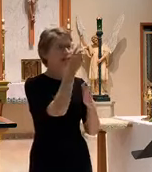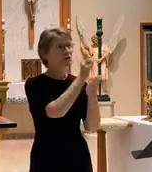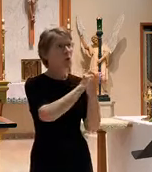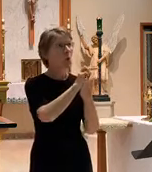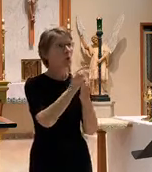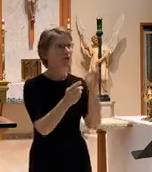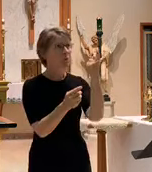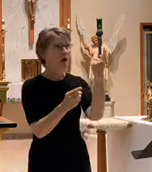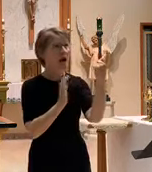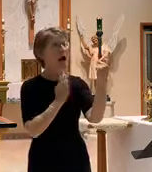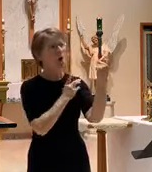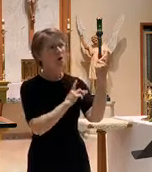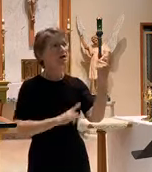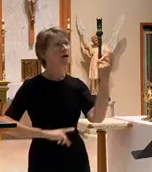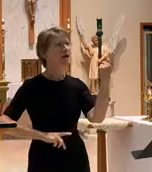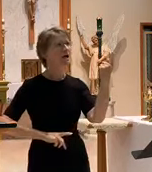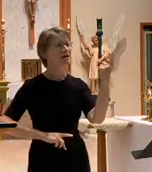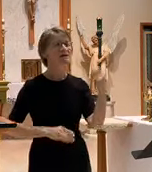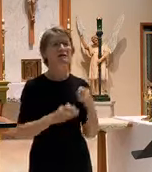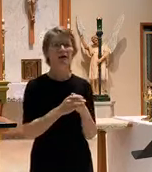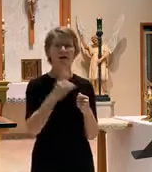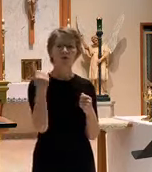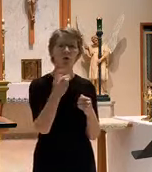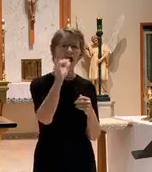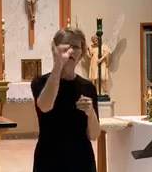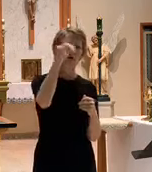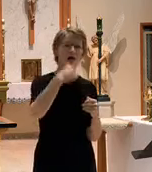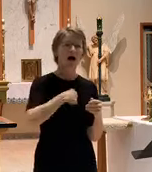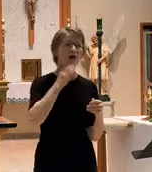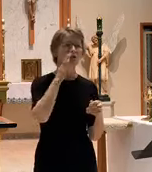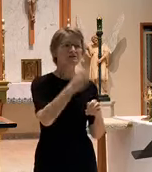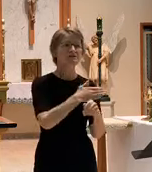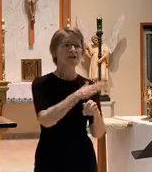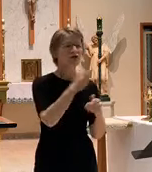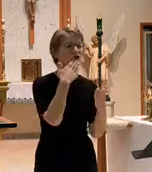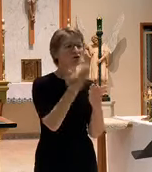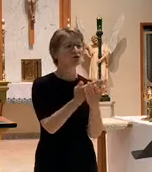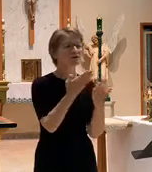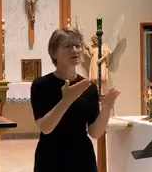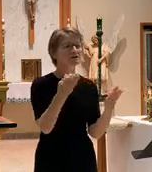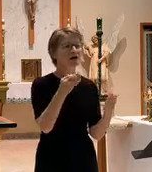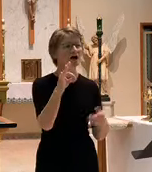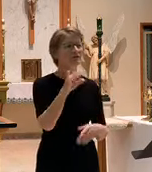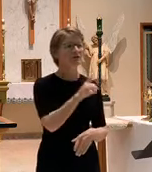our King. Forever I will sing the goodness of the Lord.